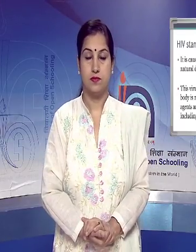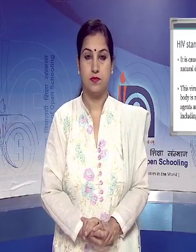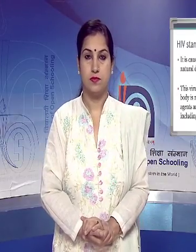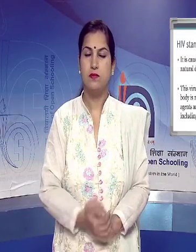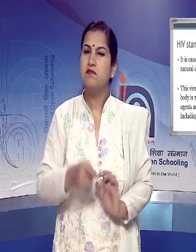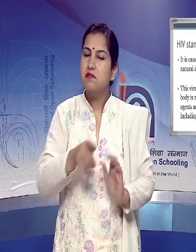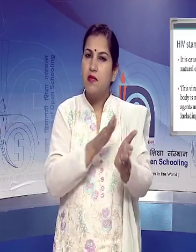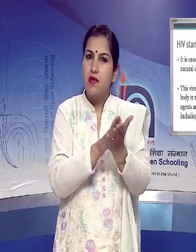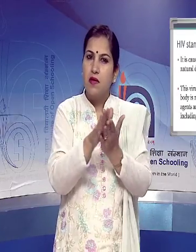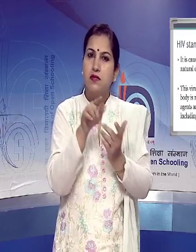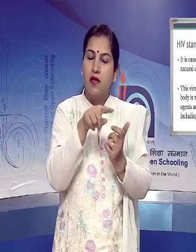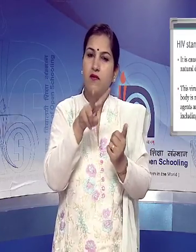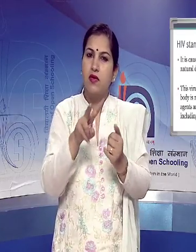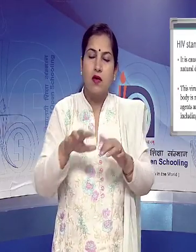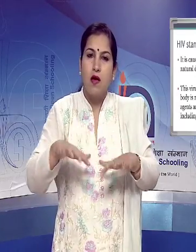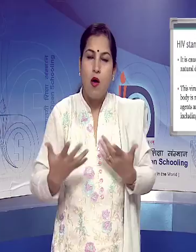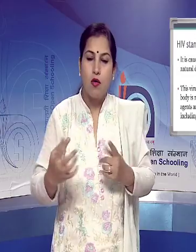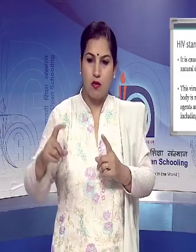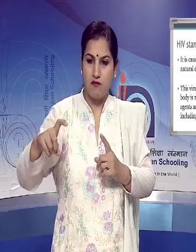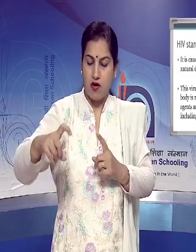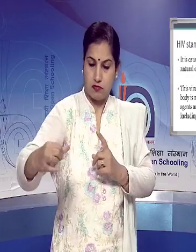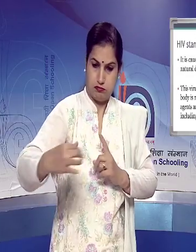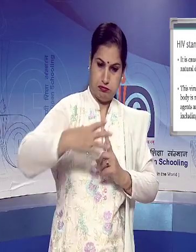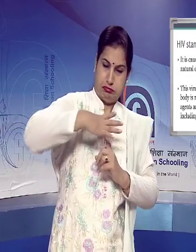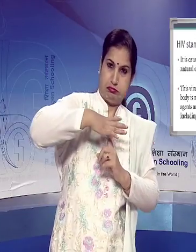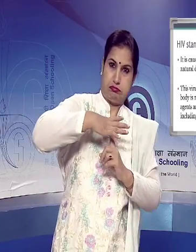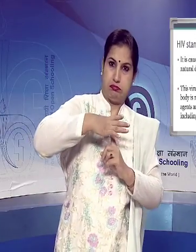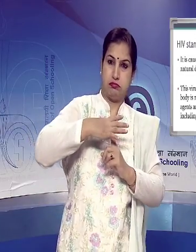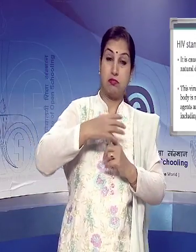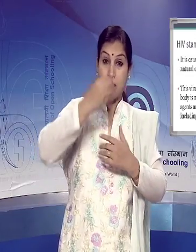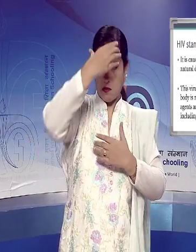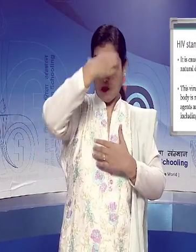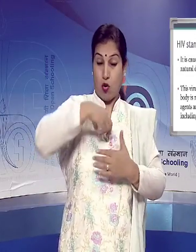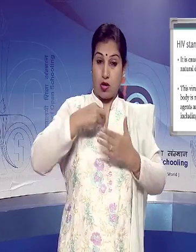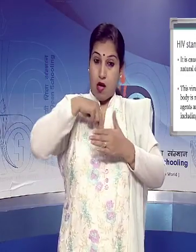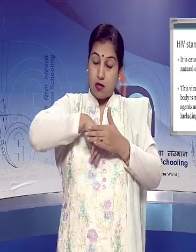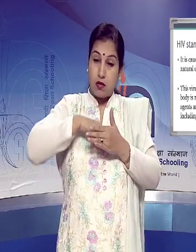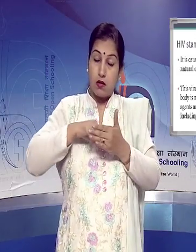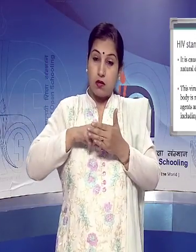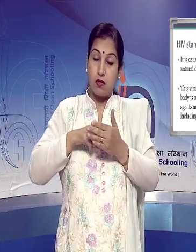HIV is caused by a virus that attacks the body's natural defense